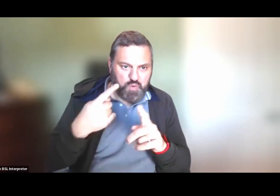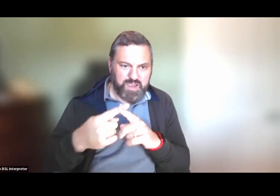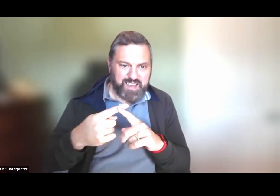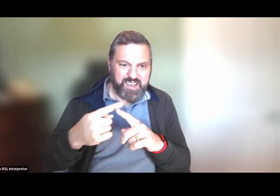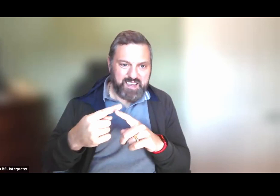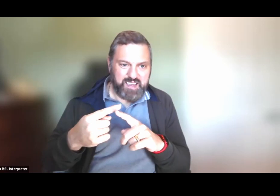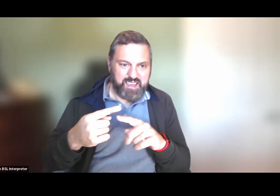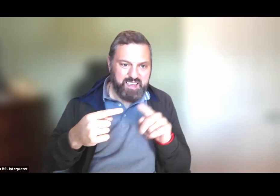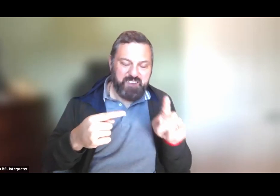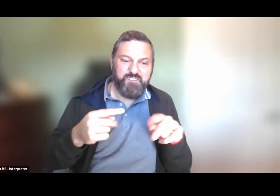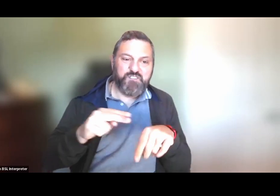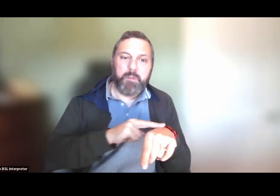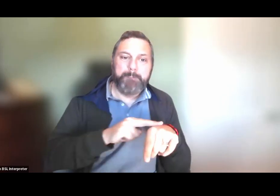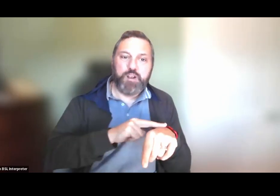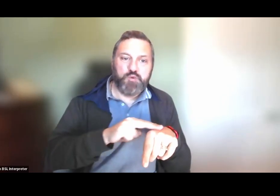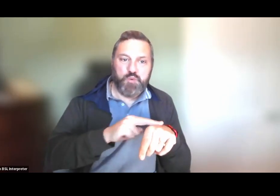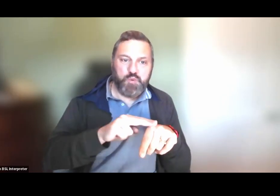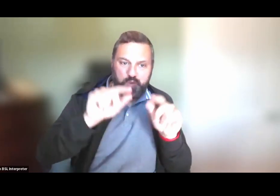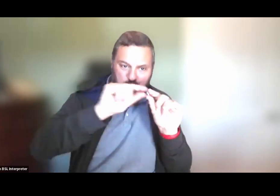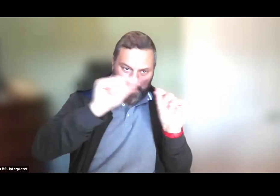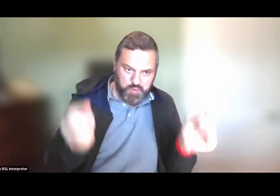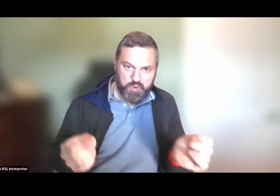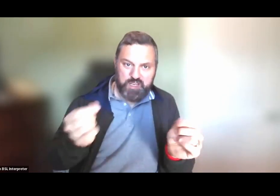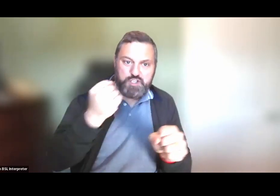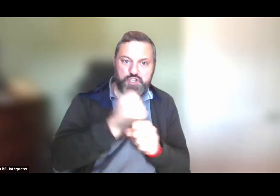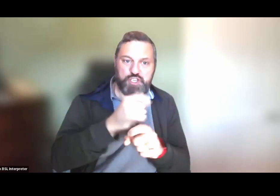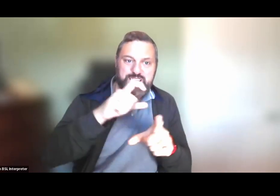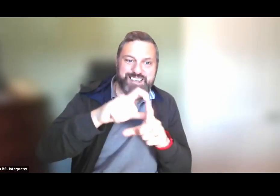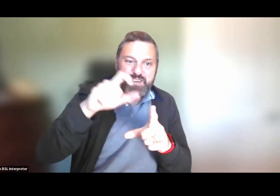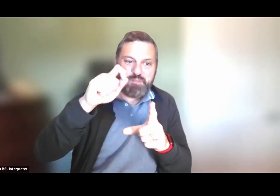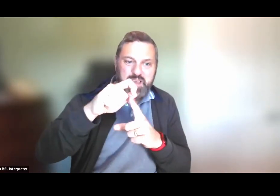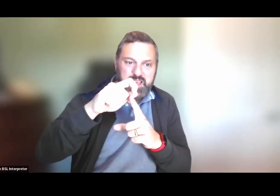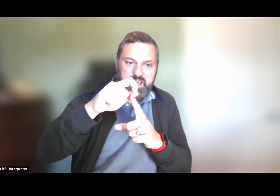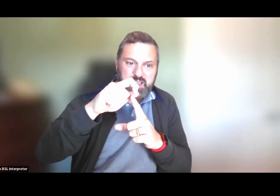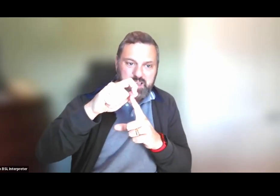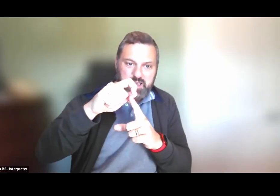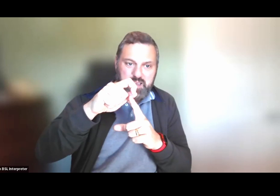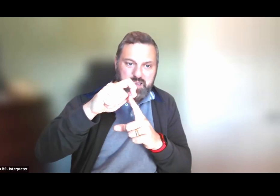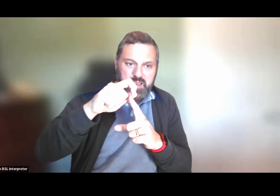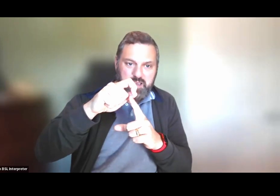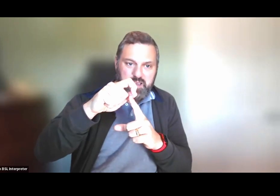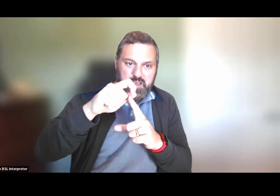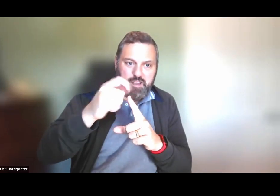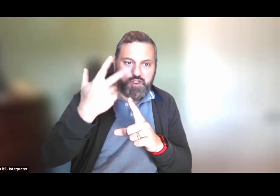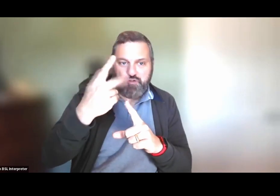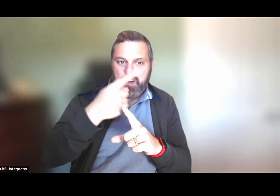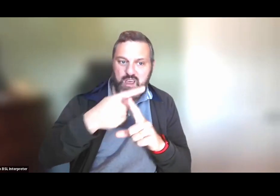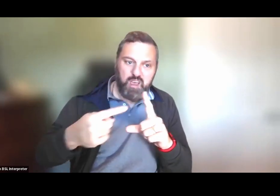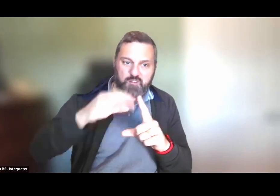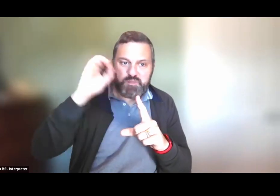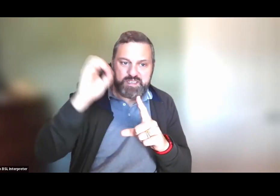this blue pipe is GDP, right? What countries have always wanted, like 3.5%, please,